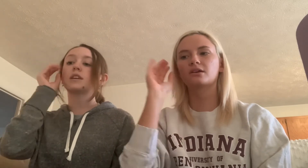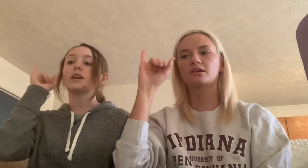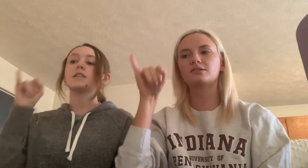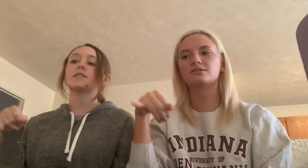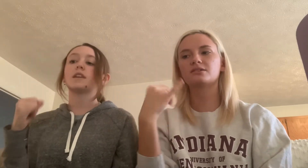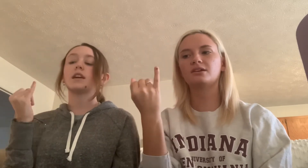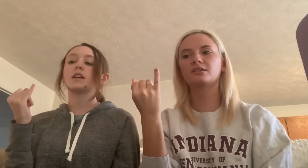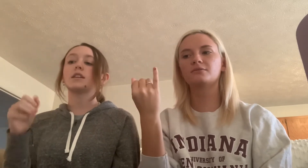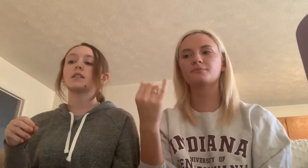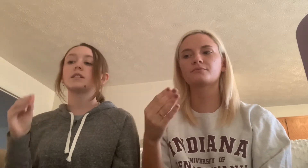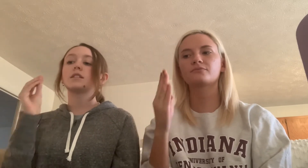kissing,